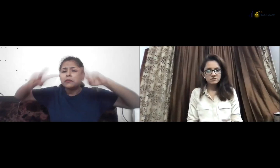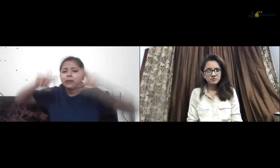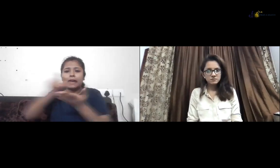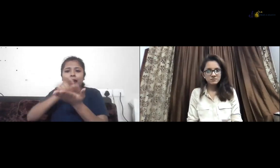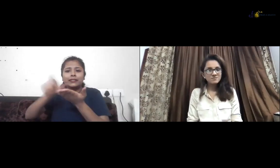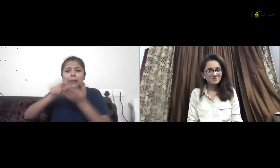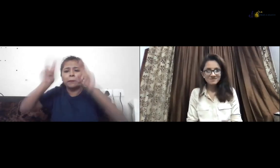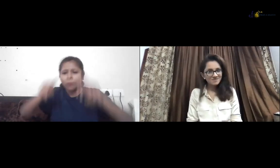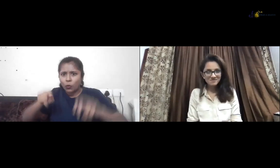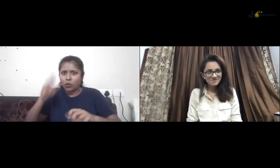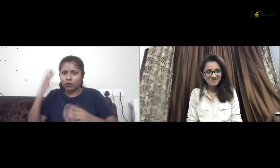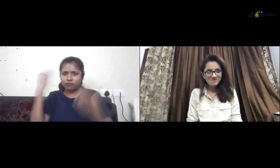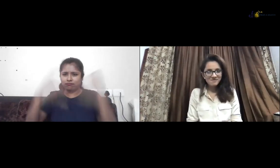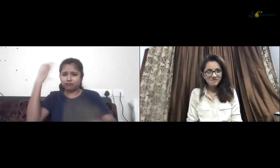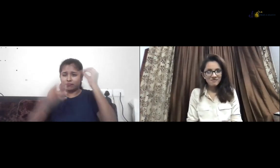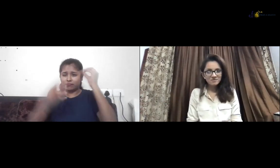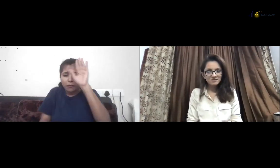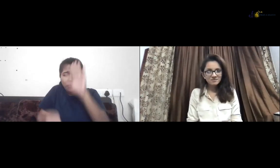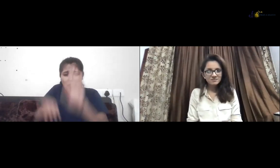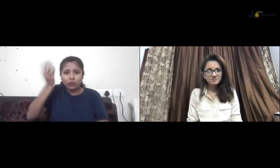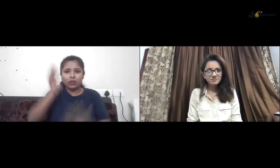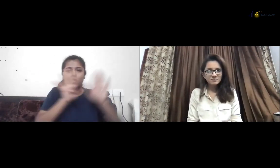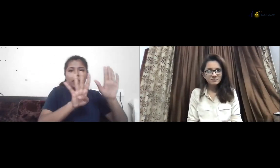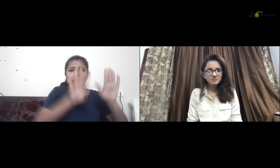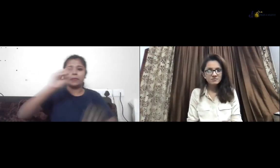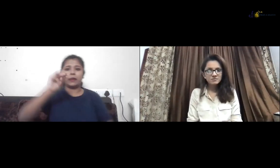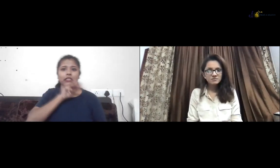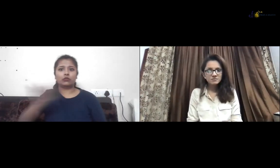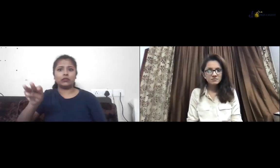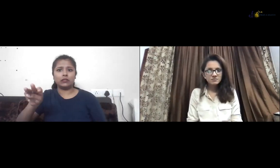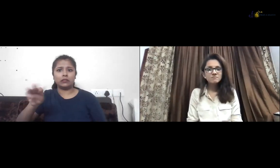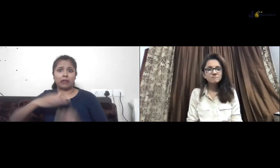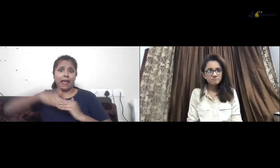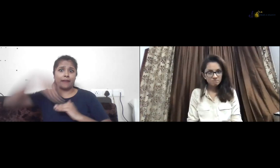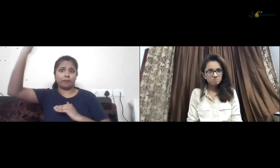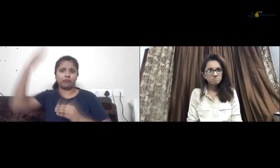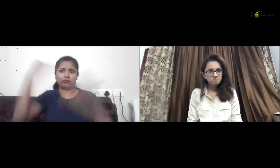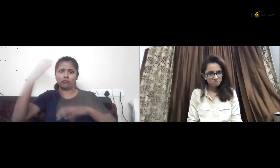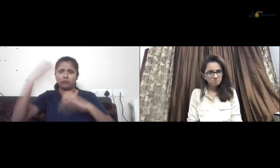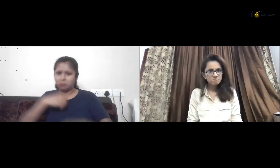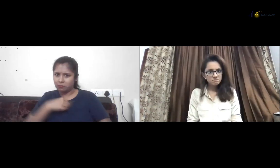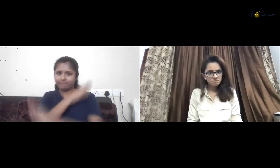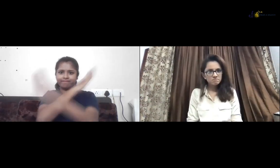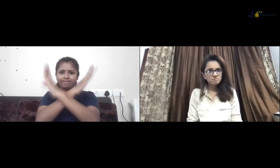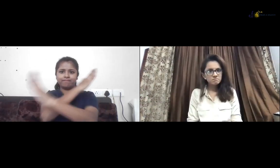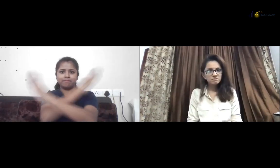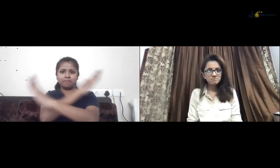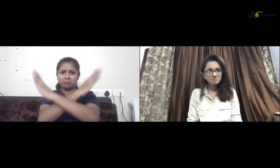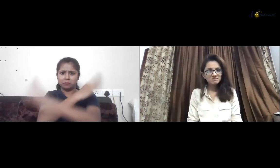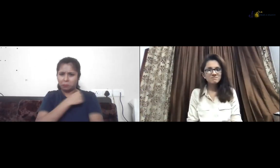break the Bye. bias. So research I have seen people are sending lots of things about it. So I need 30